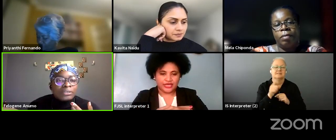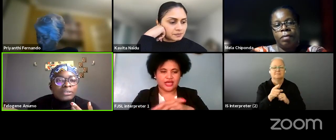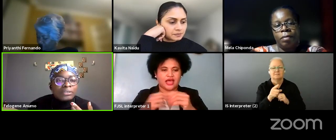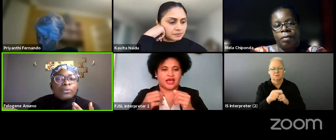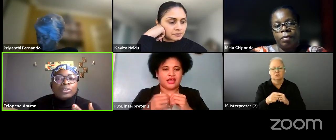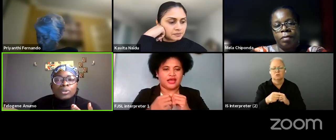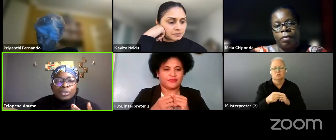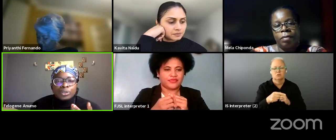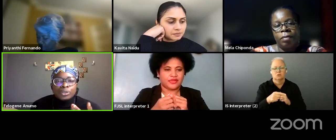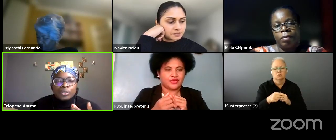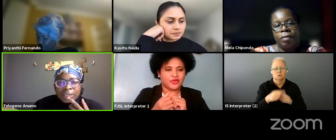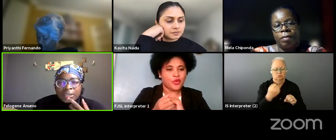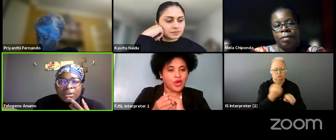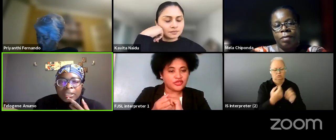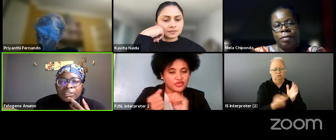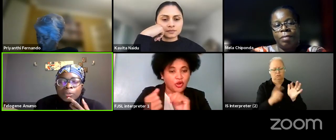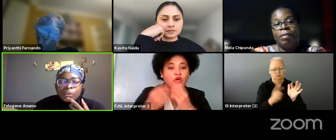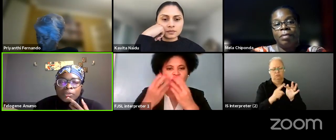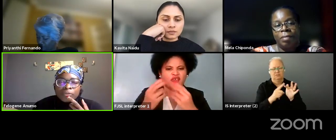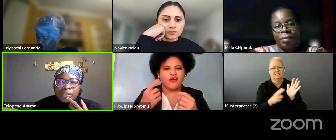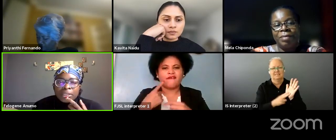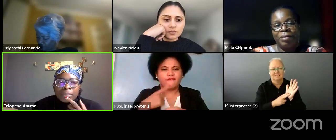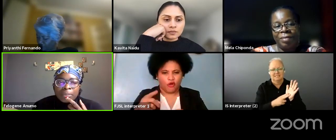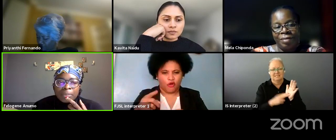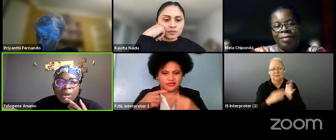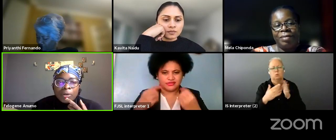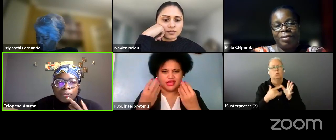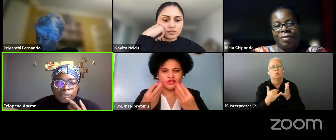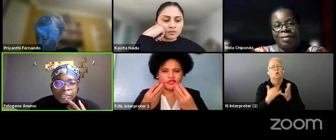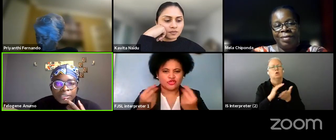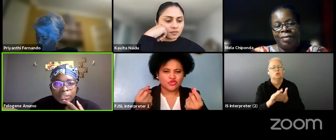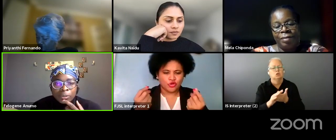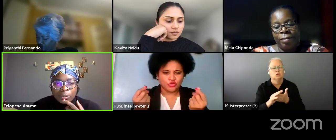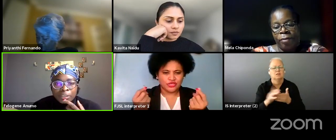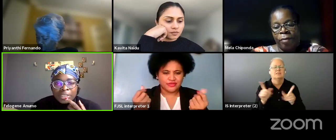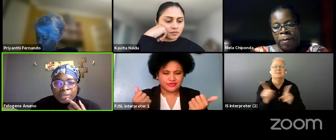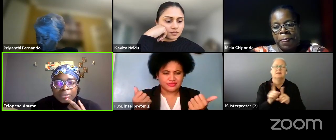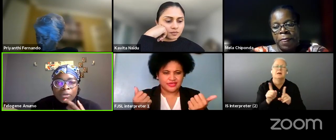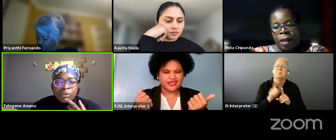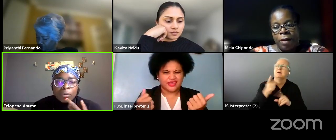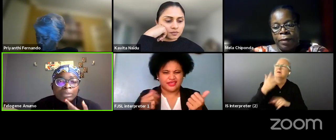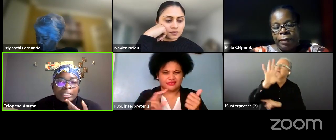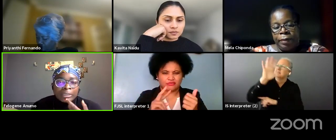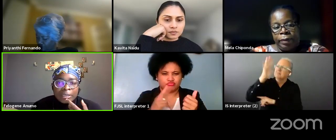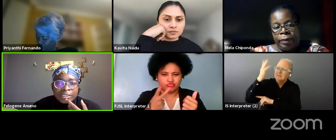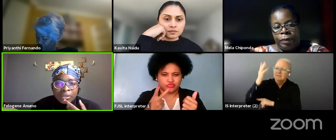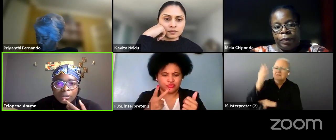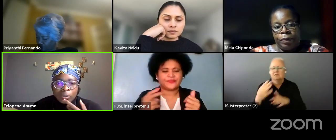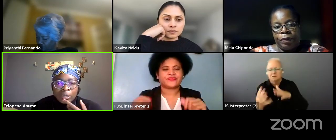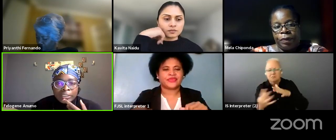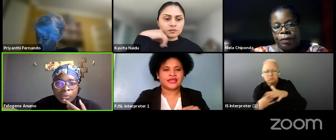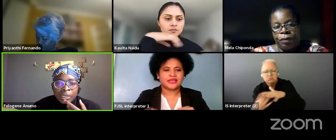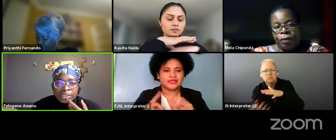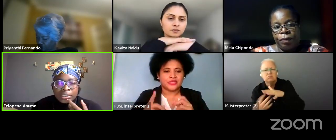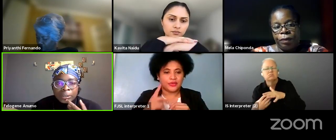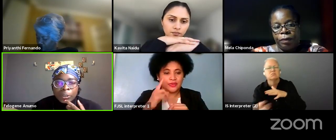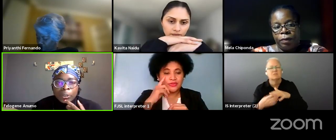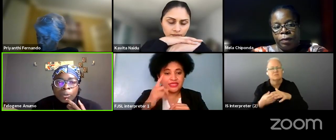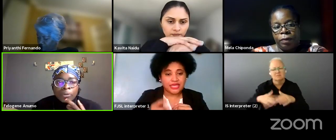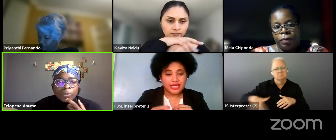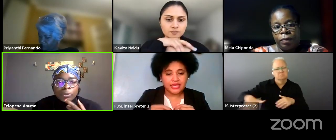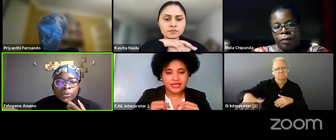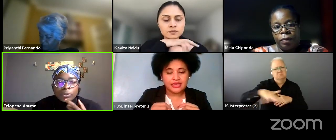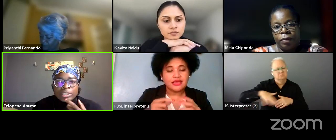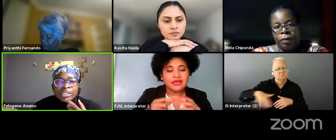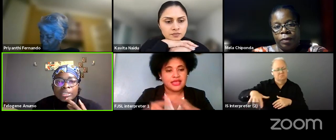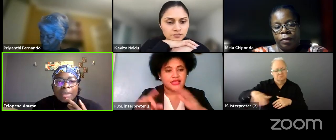movements call it false solutions, right? So because of the power of transnational corporations having overwhelming impacts in our globalized world,